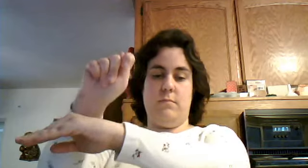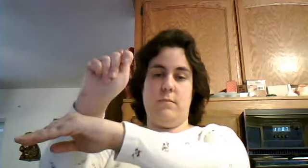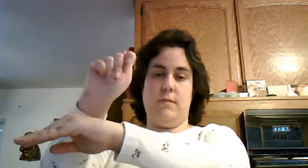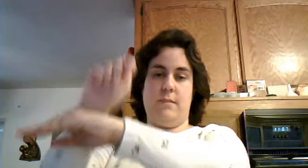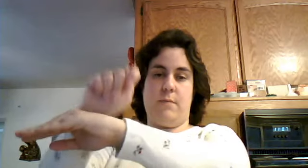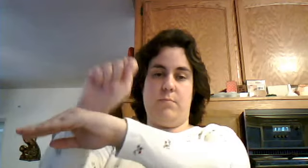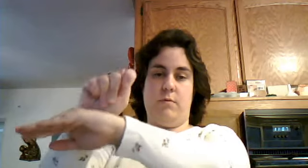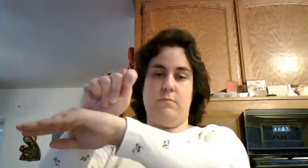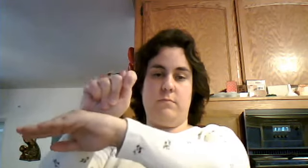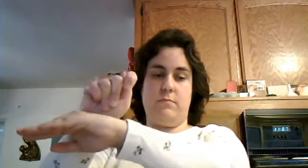Temple.